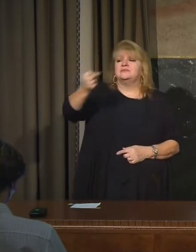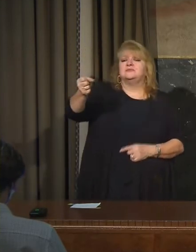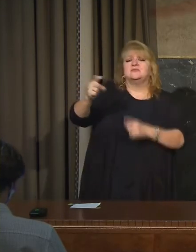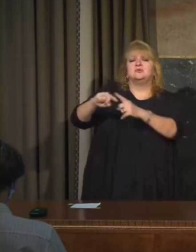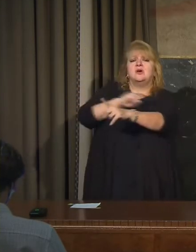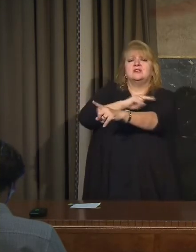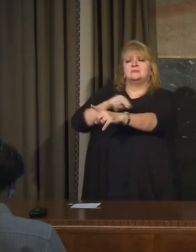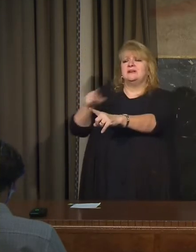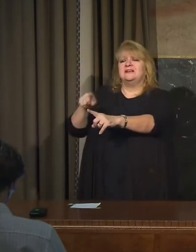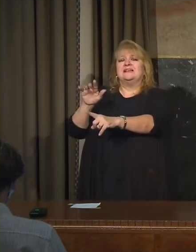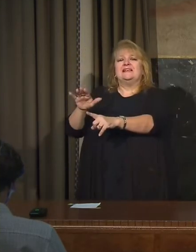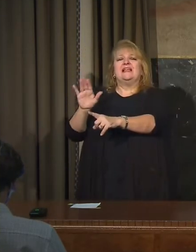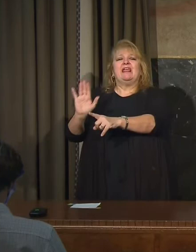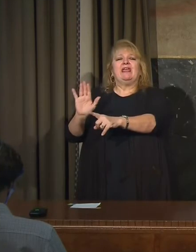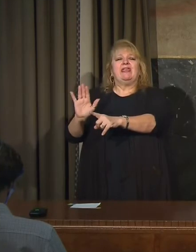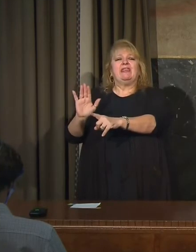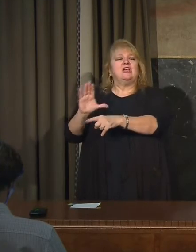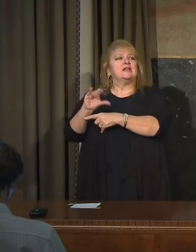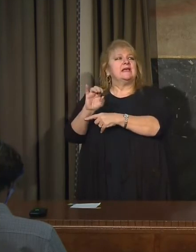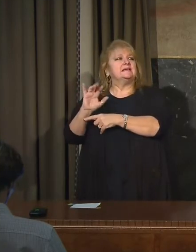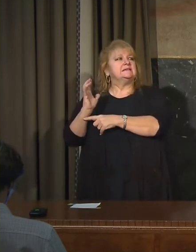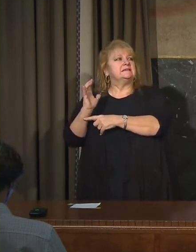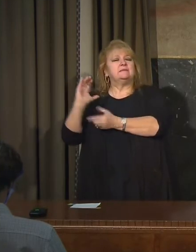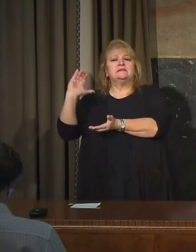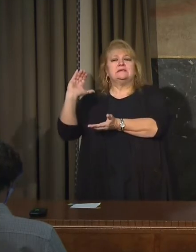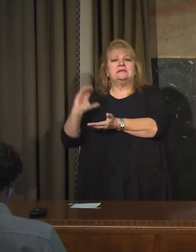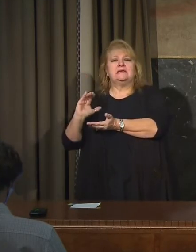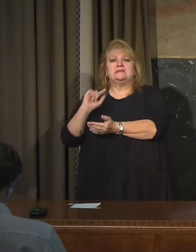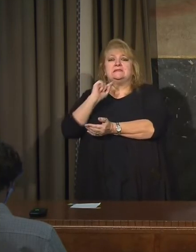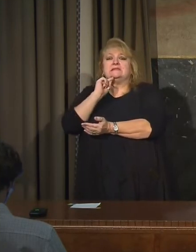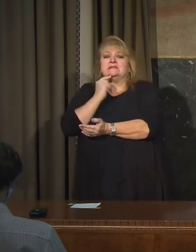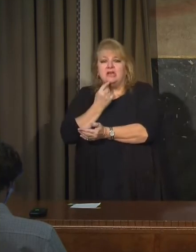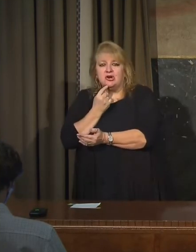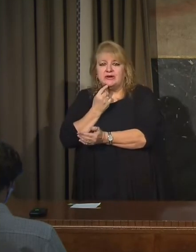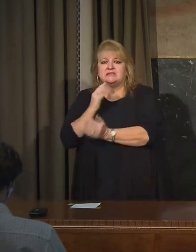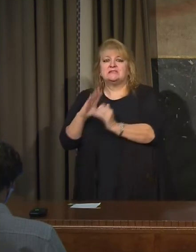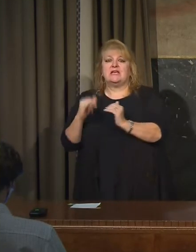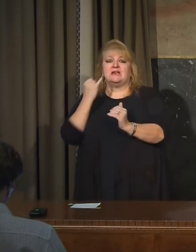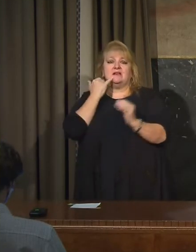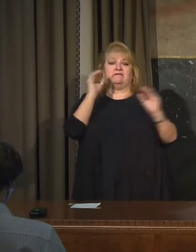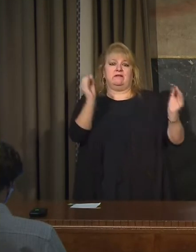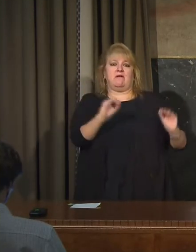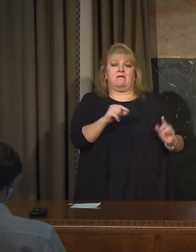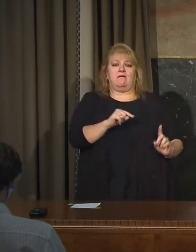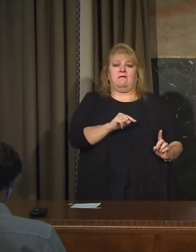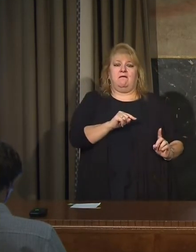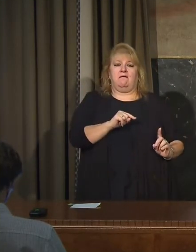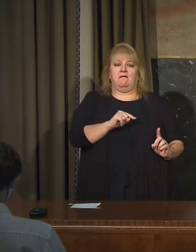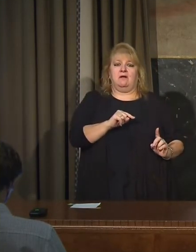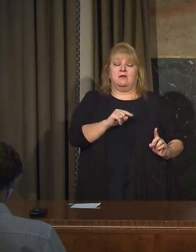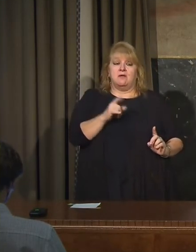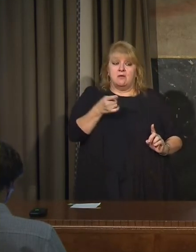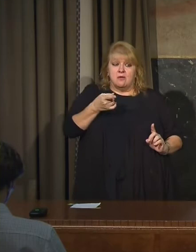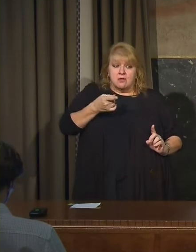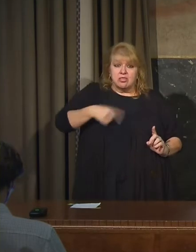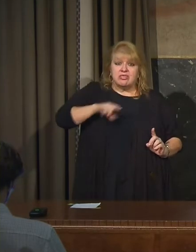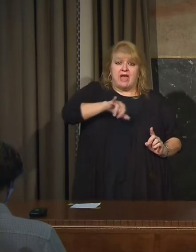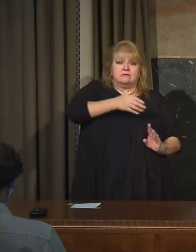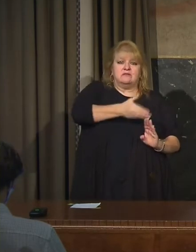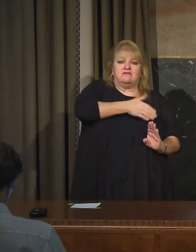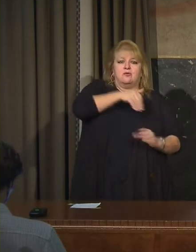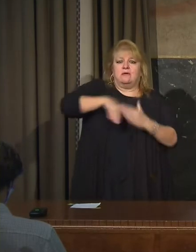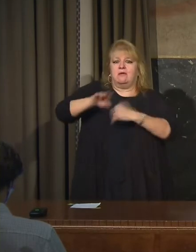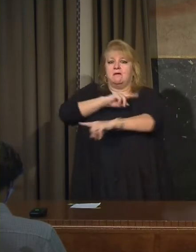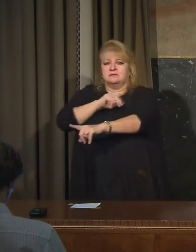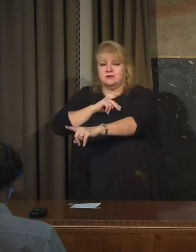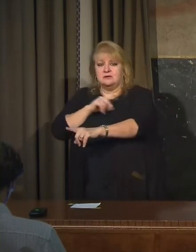less acute than they otherwise would have been. And so these are some things that are actually positive out there. But overall, we're in a